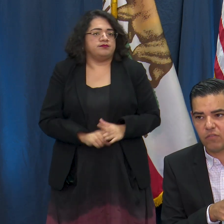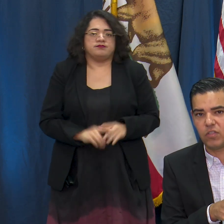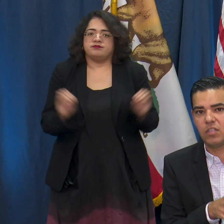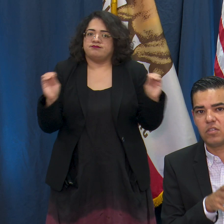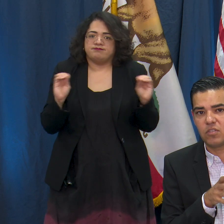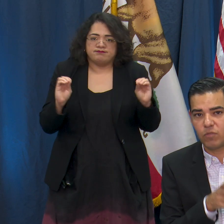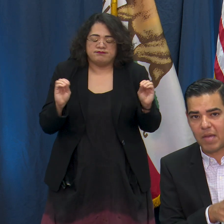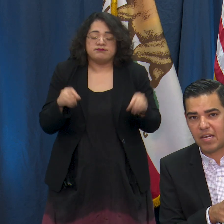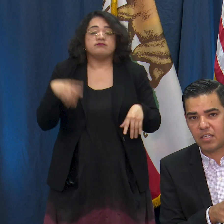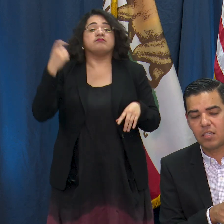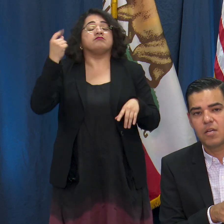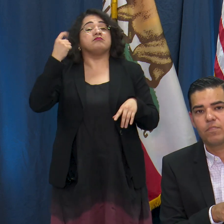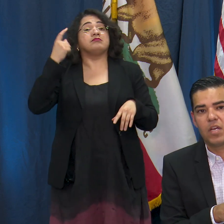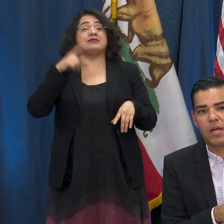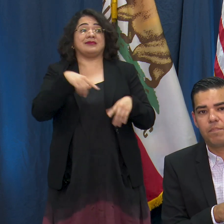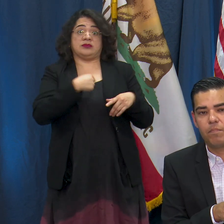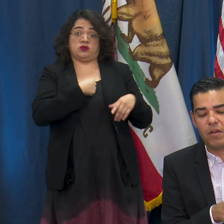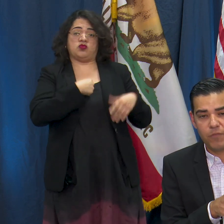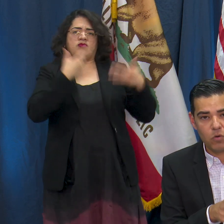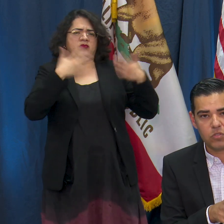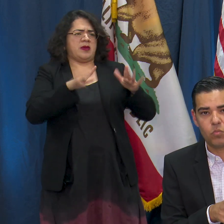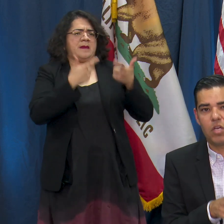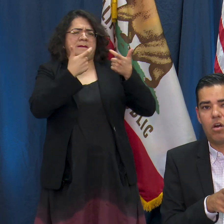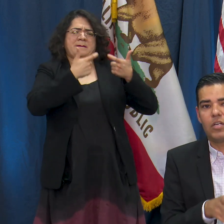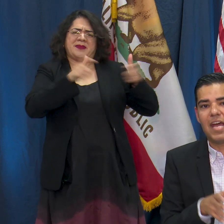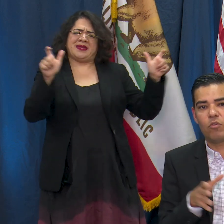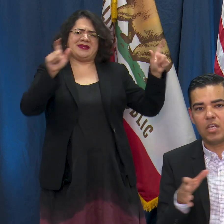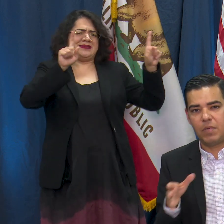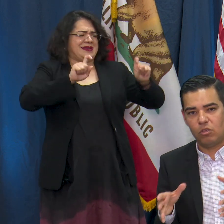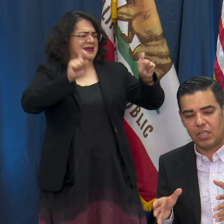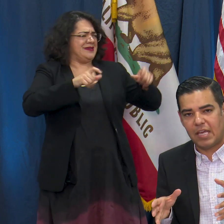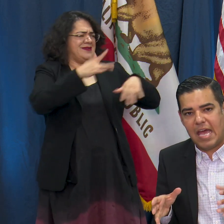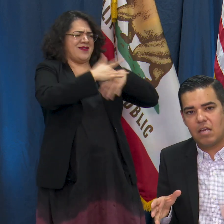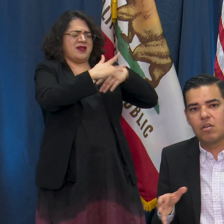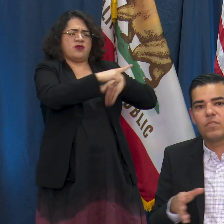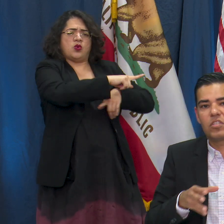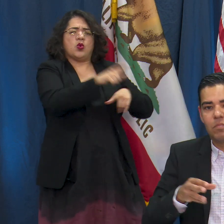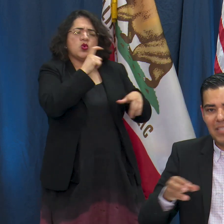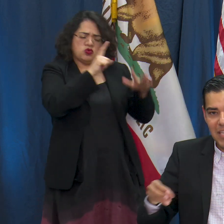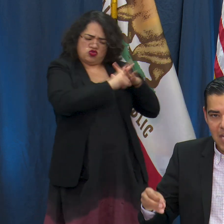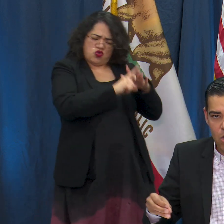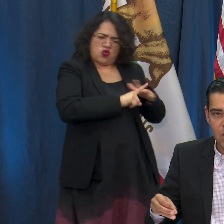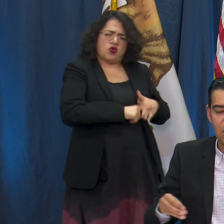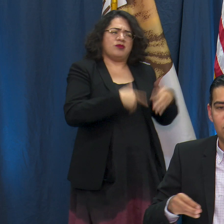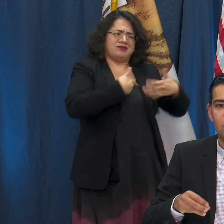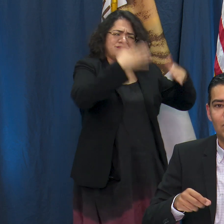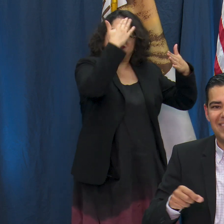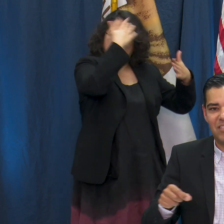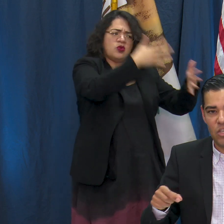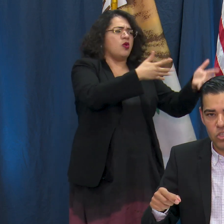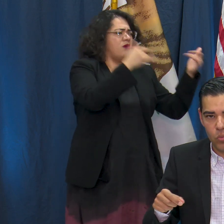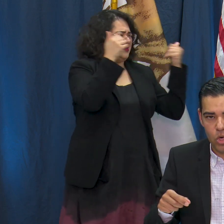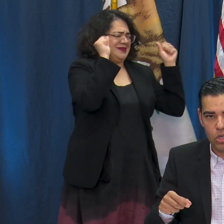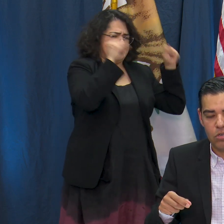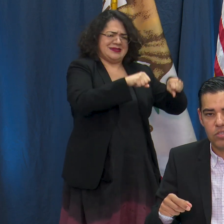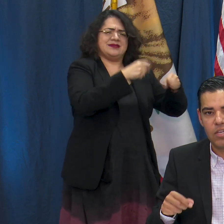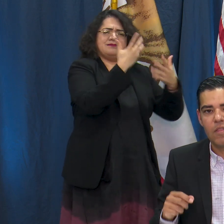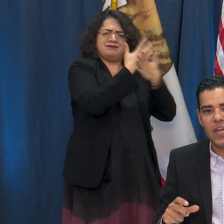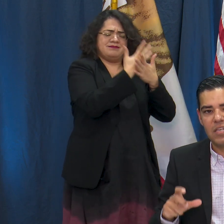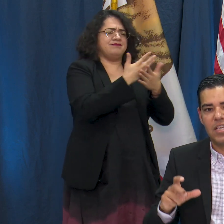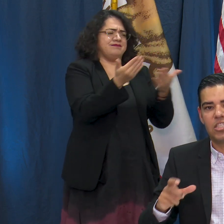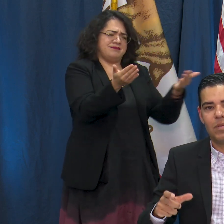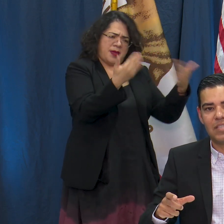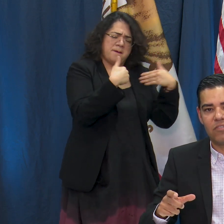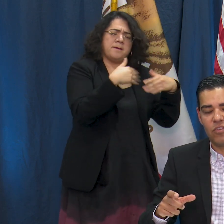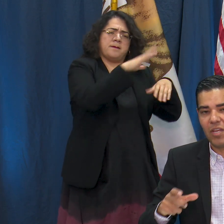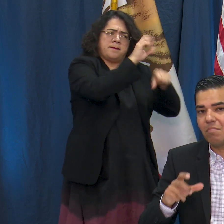large-scale testing to symptomatic folks, we are now going to be looking at some key areas, some essential workers